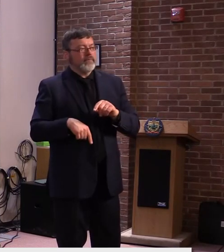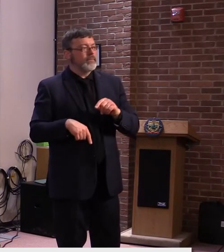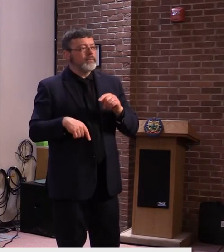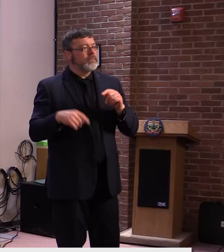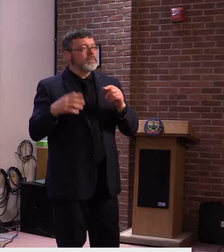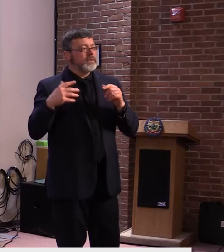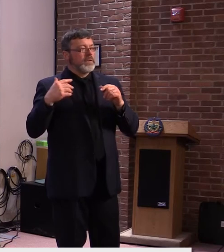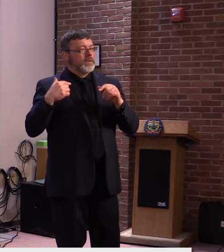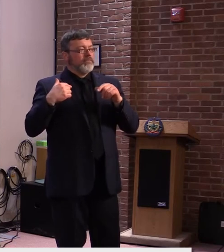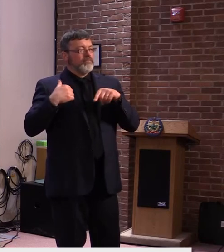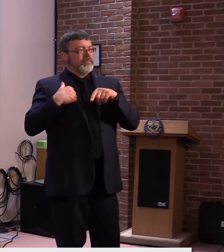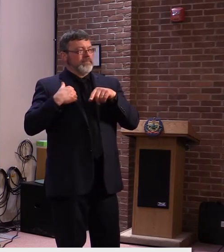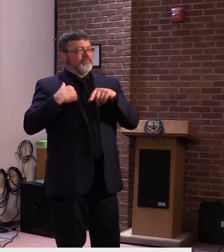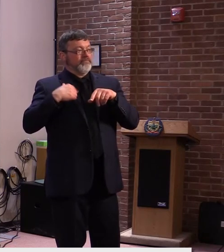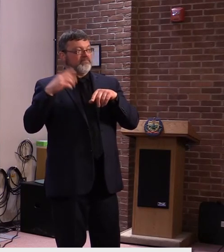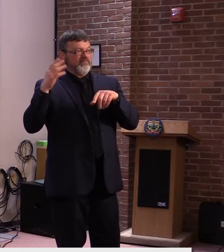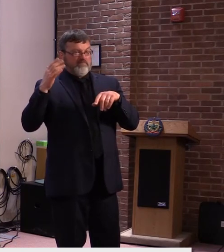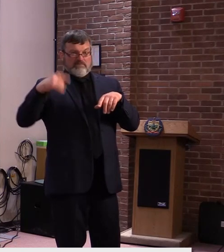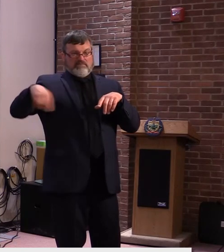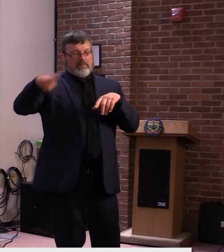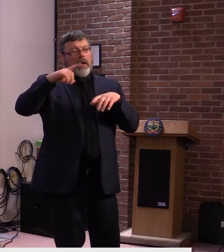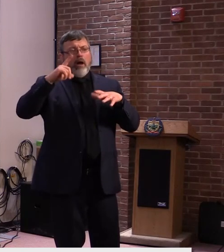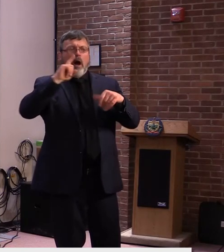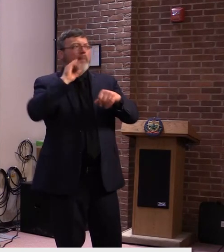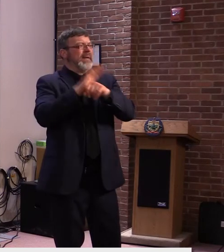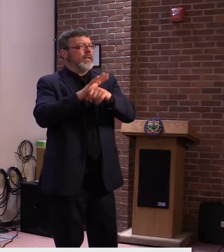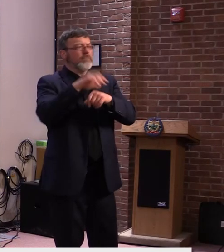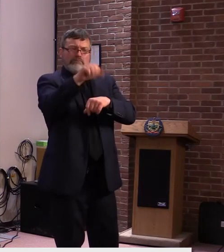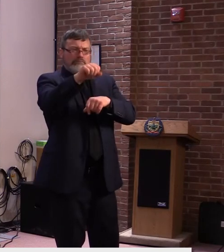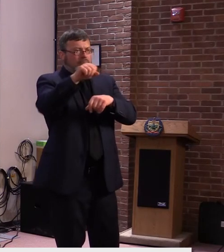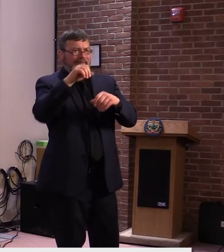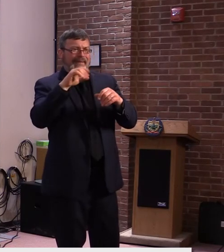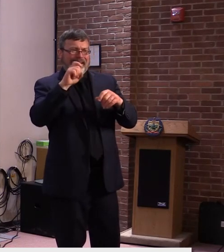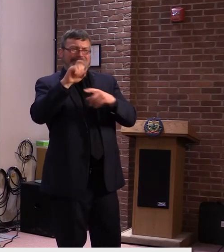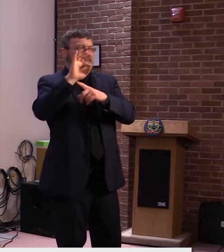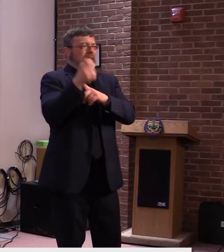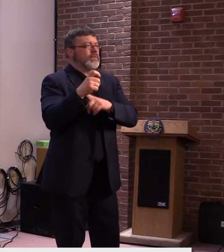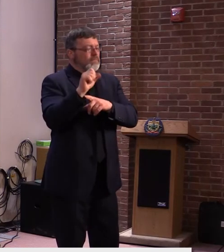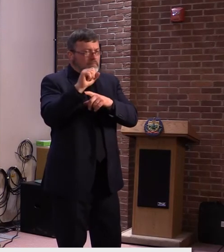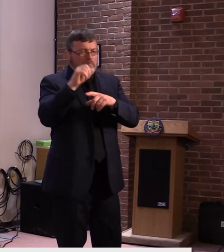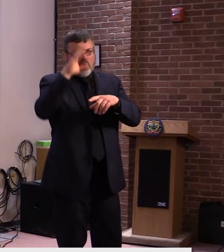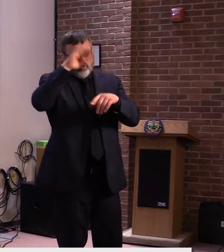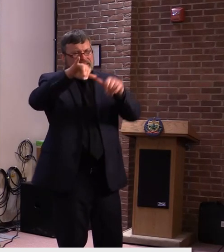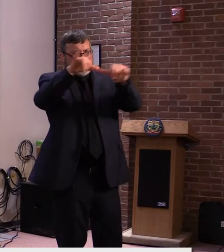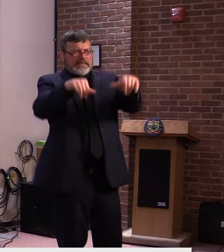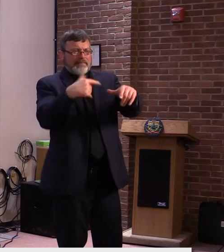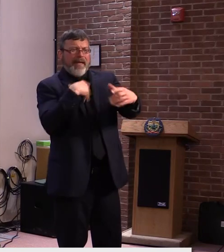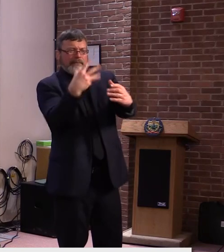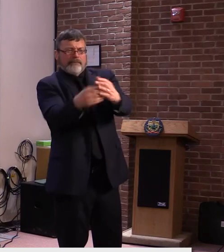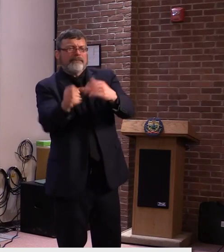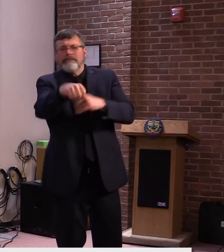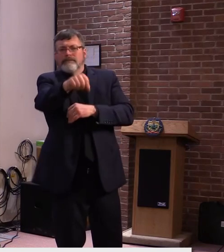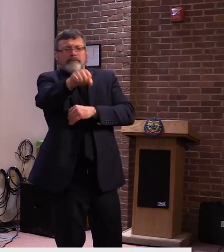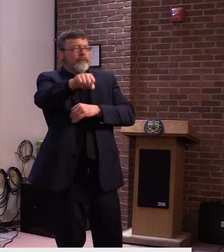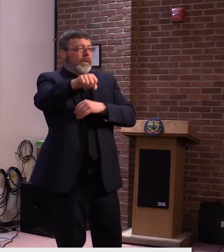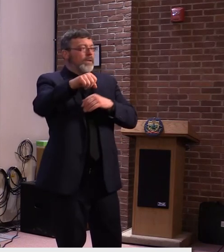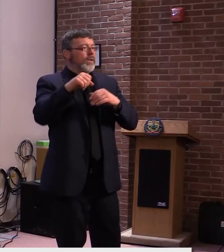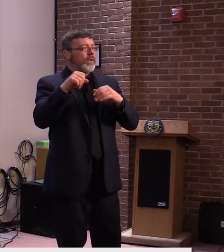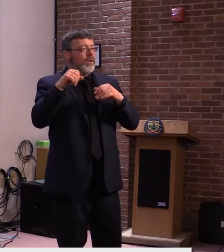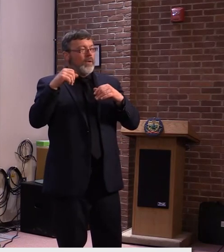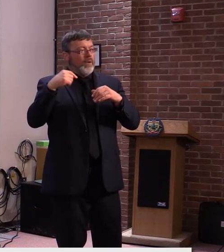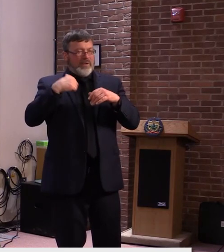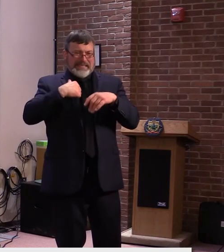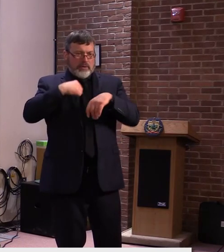that what we're committed to in Vermont in the mental health system of care is really working with individuals to